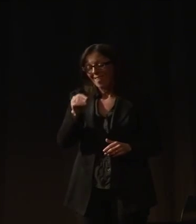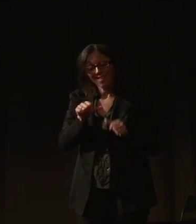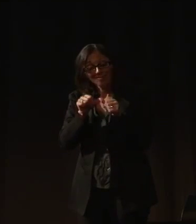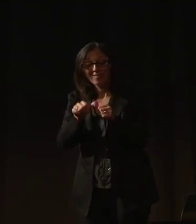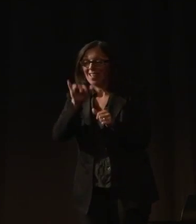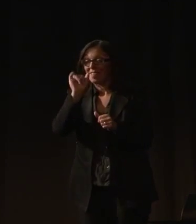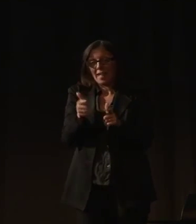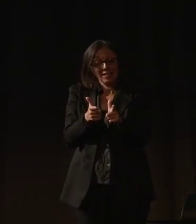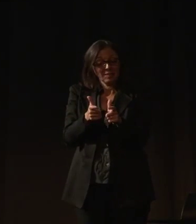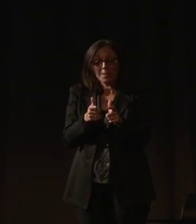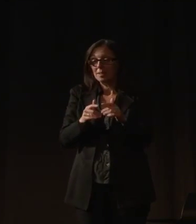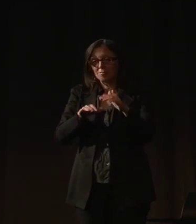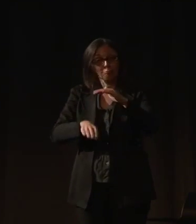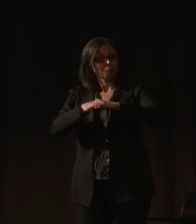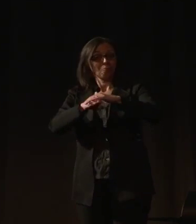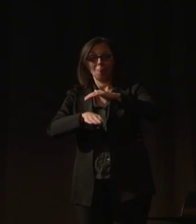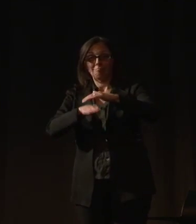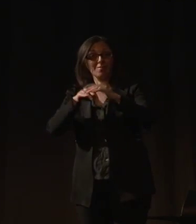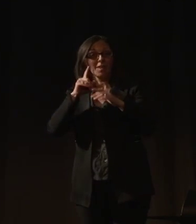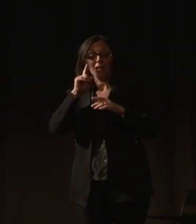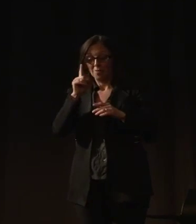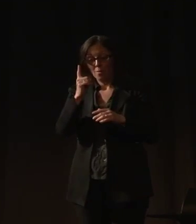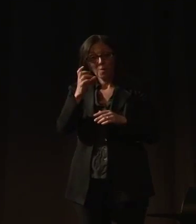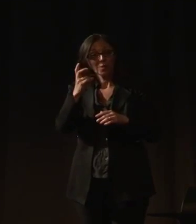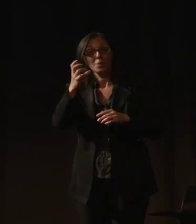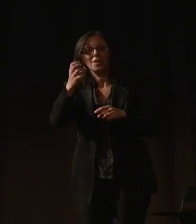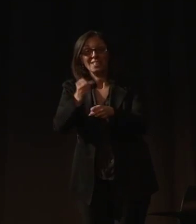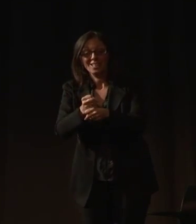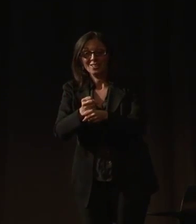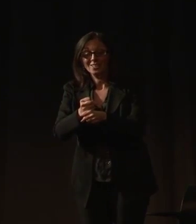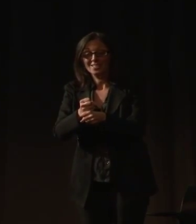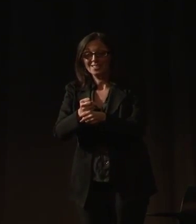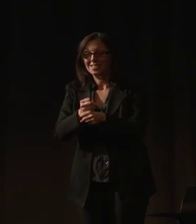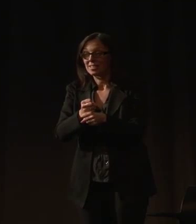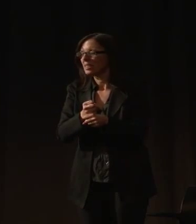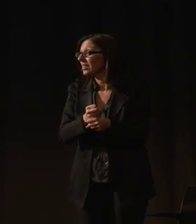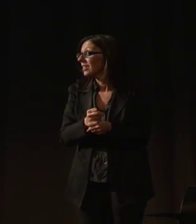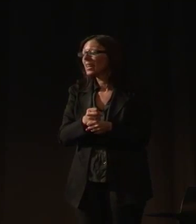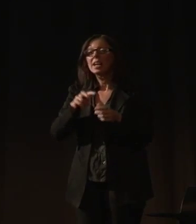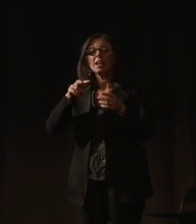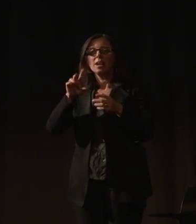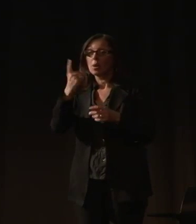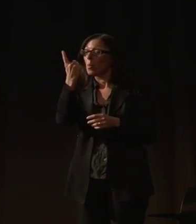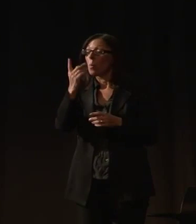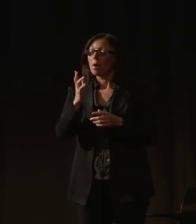interesting. There was a big event in 1450. 1450,